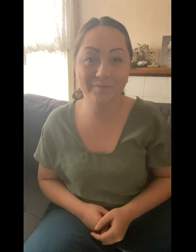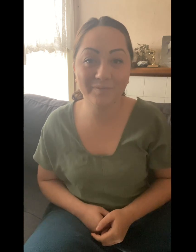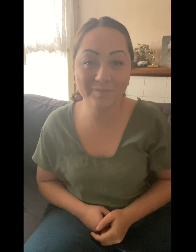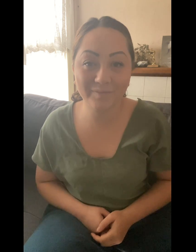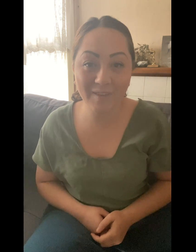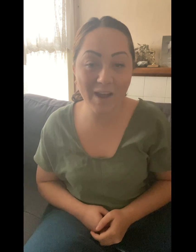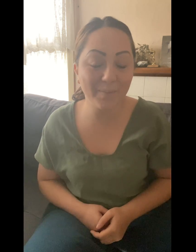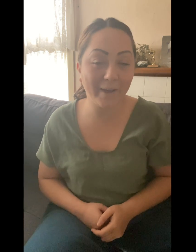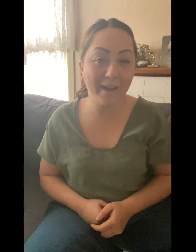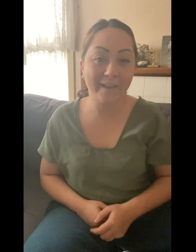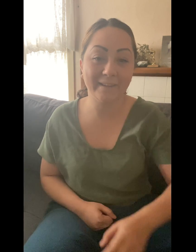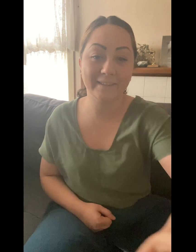Ka pai.